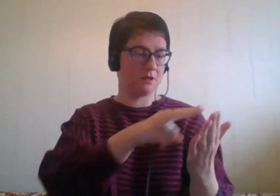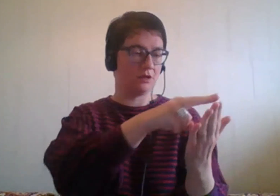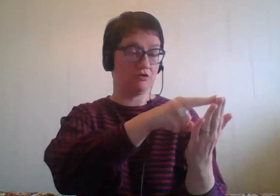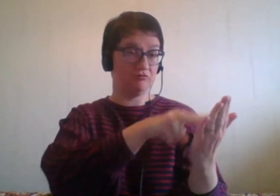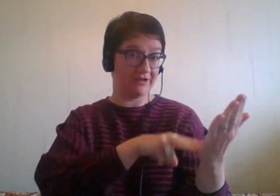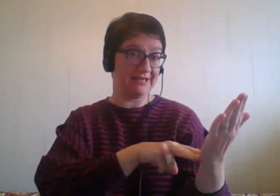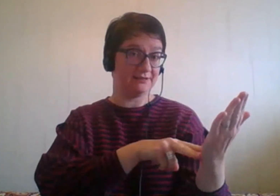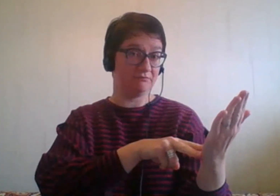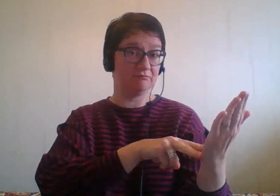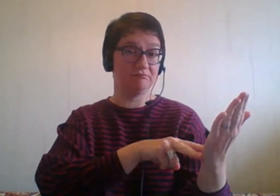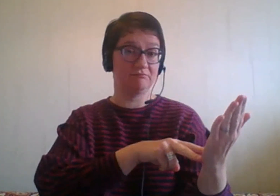read,